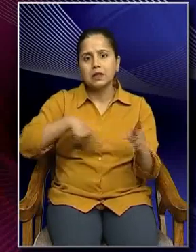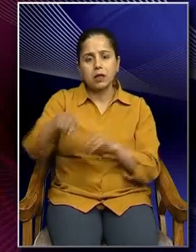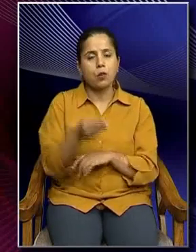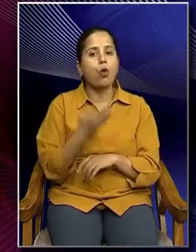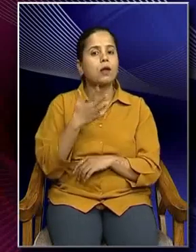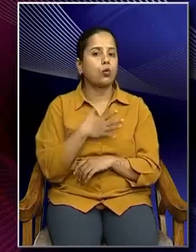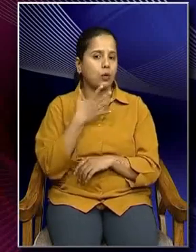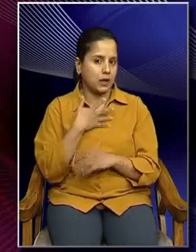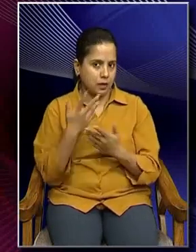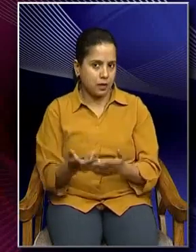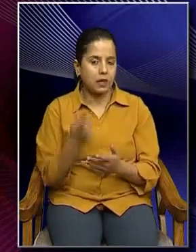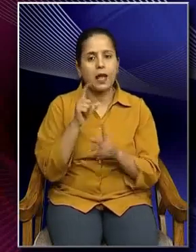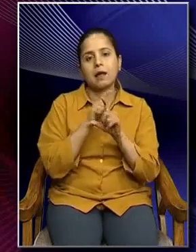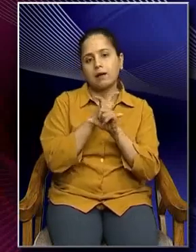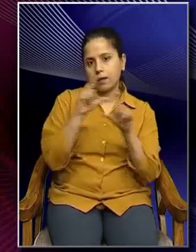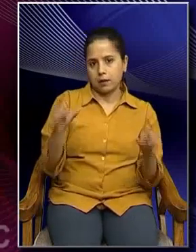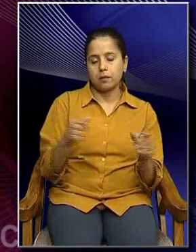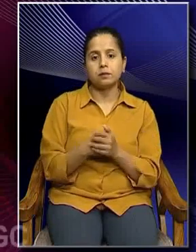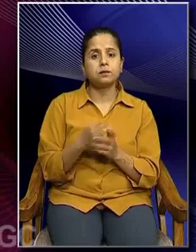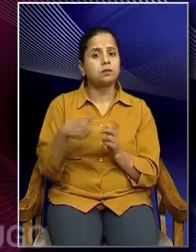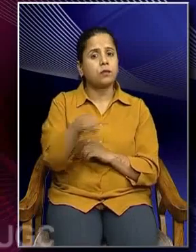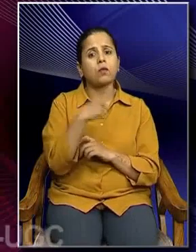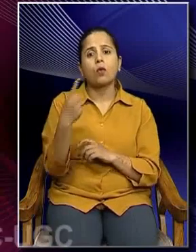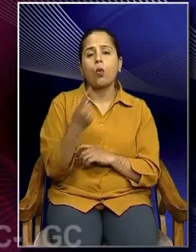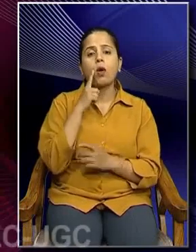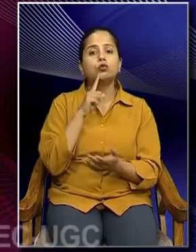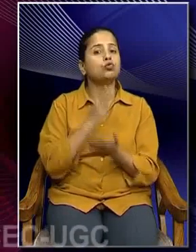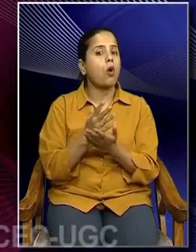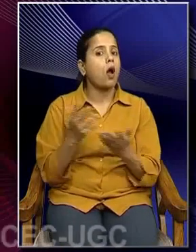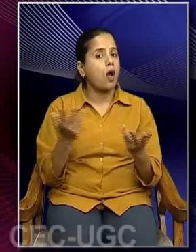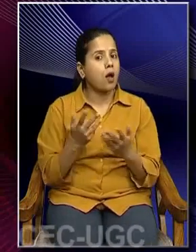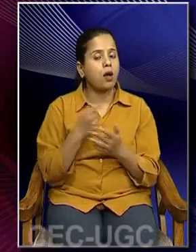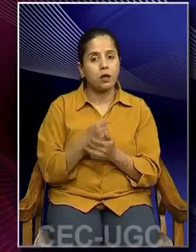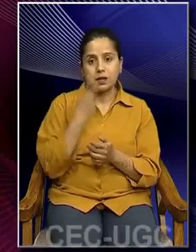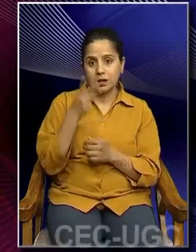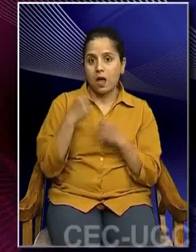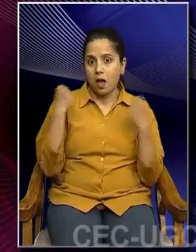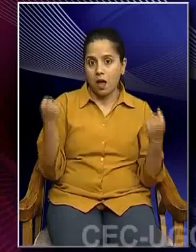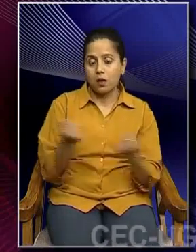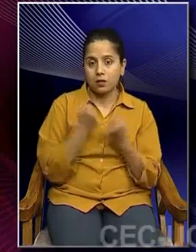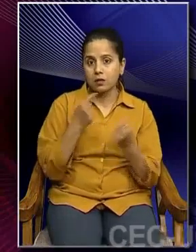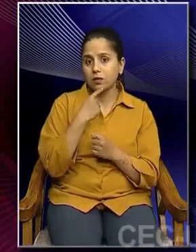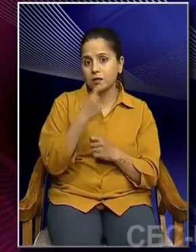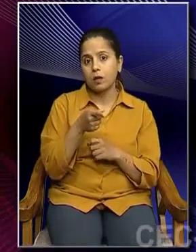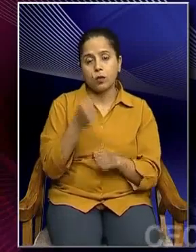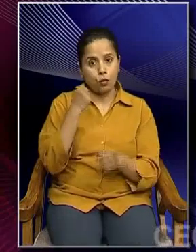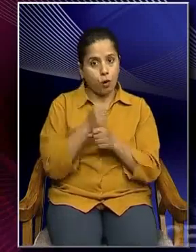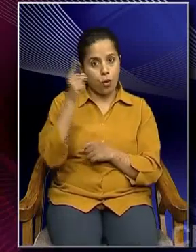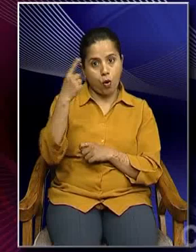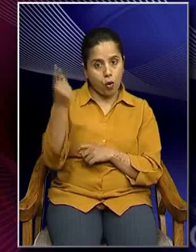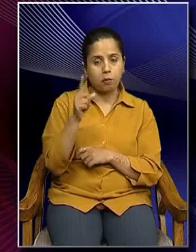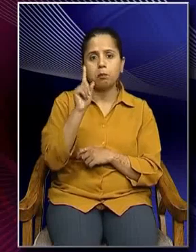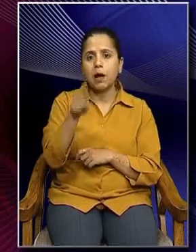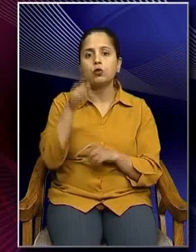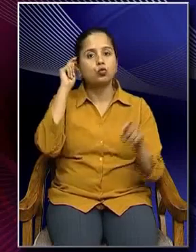green and clean, and this can only be ensured not only with the action from the government side, but the